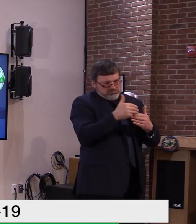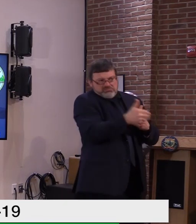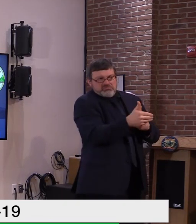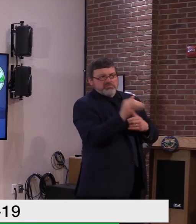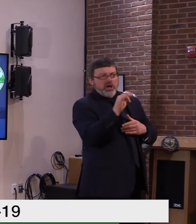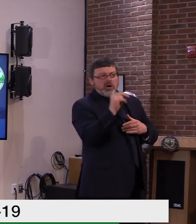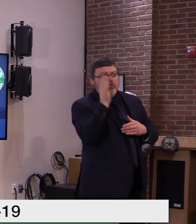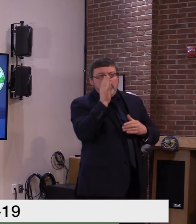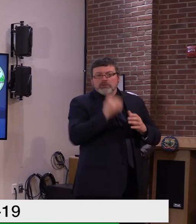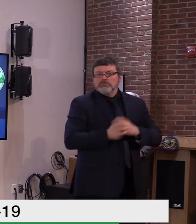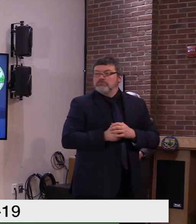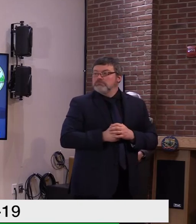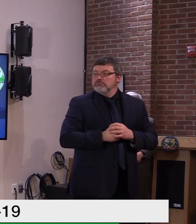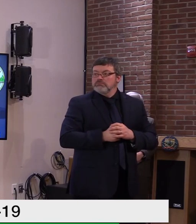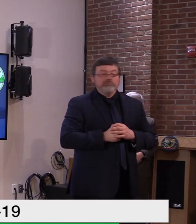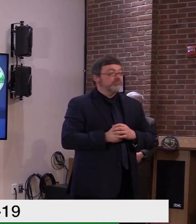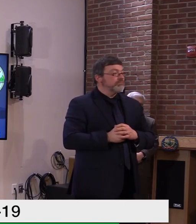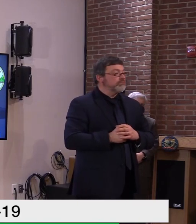right now.